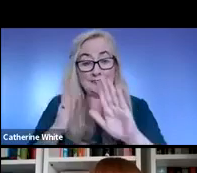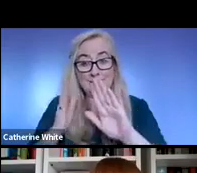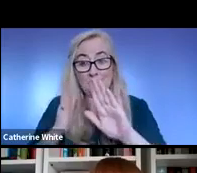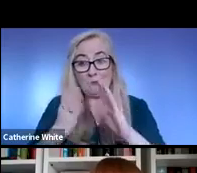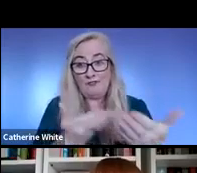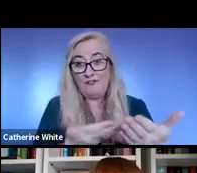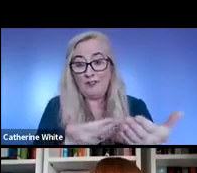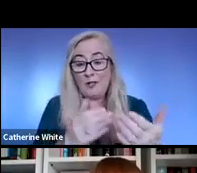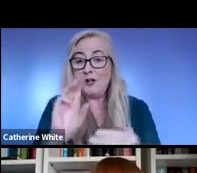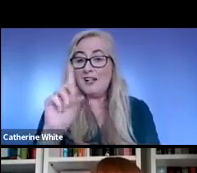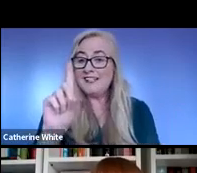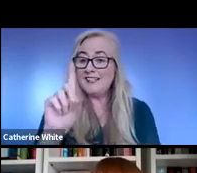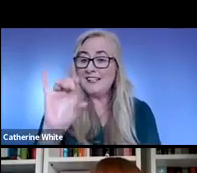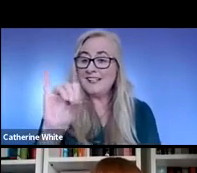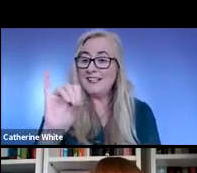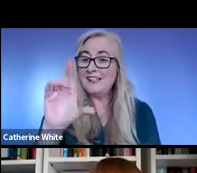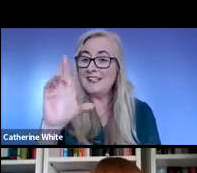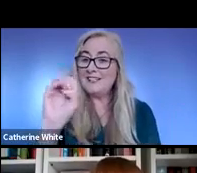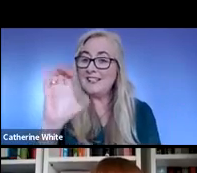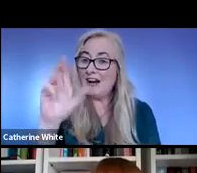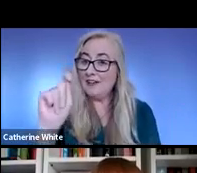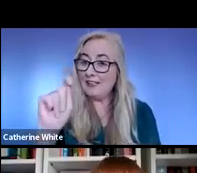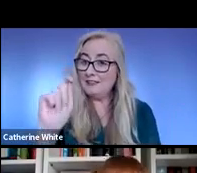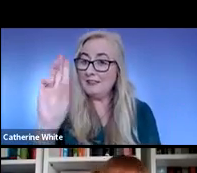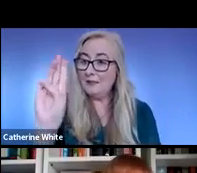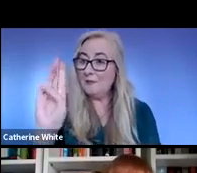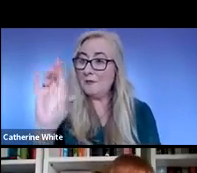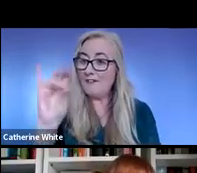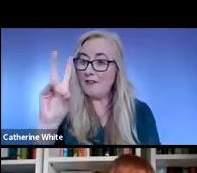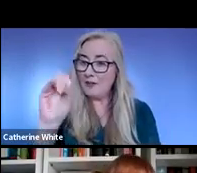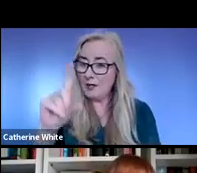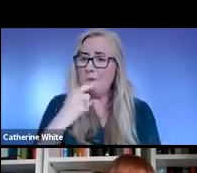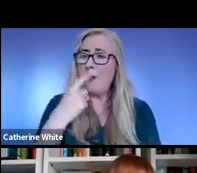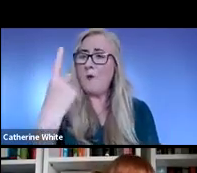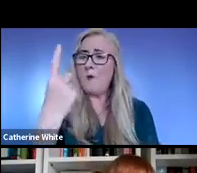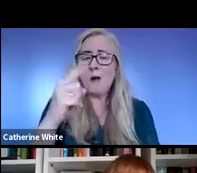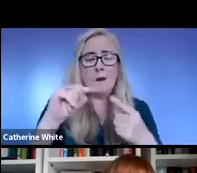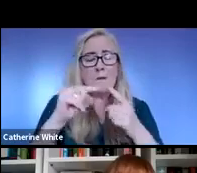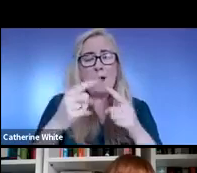guess the point is that quite